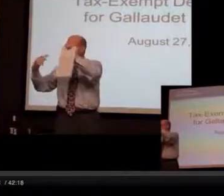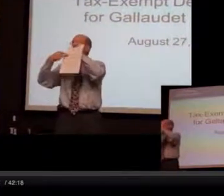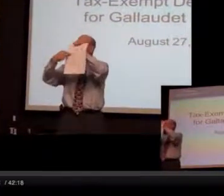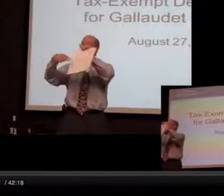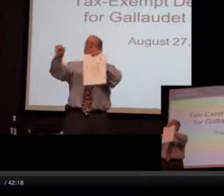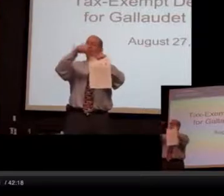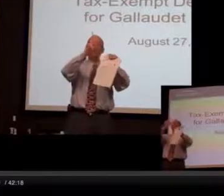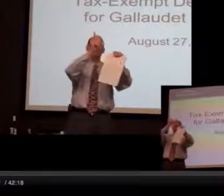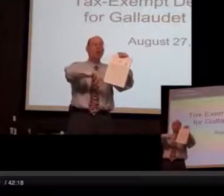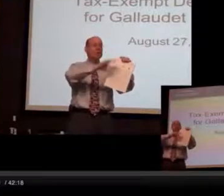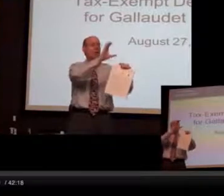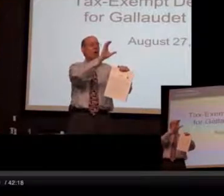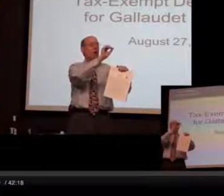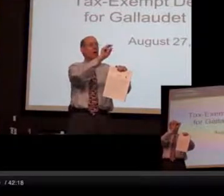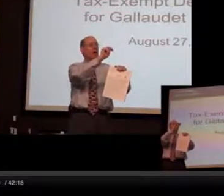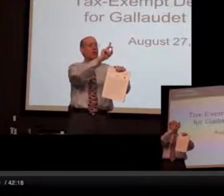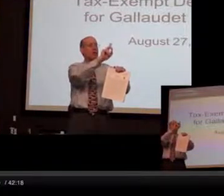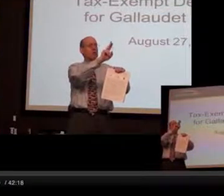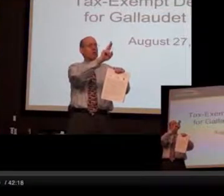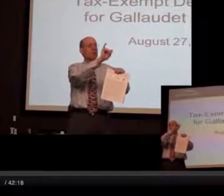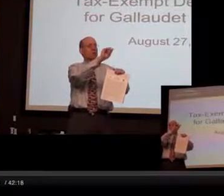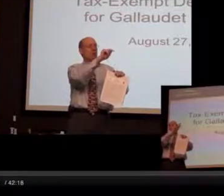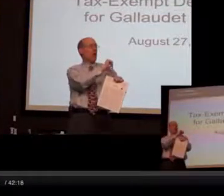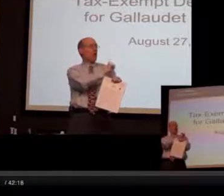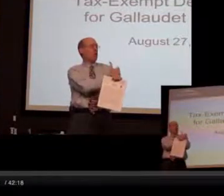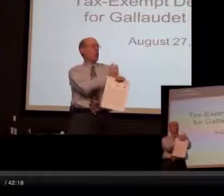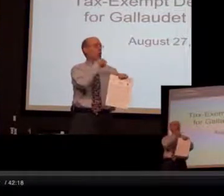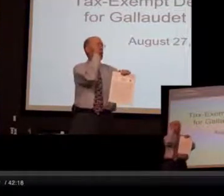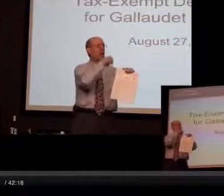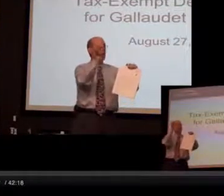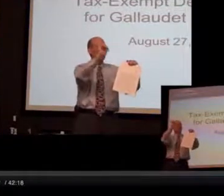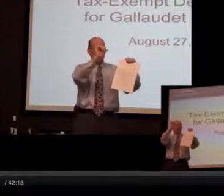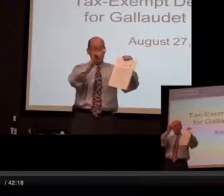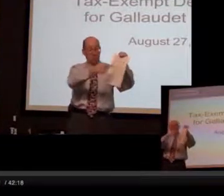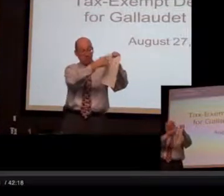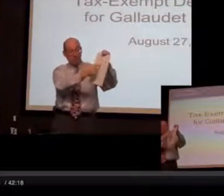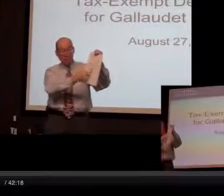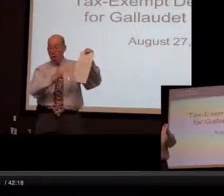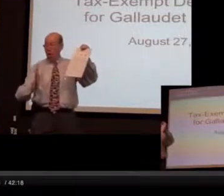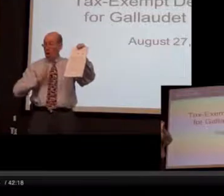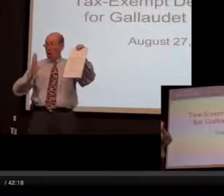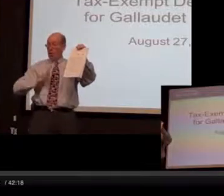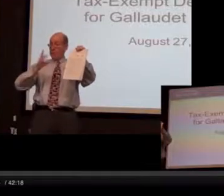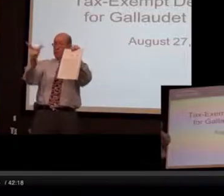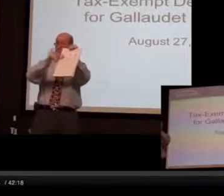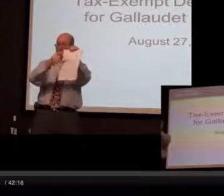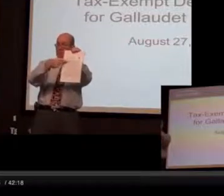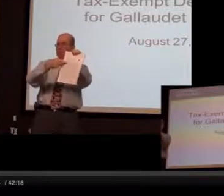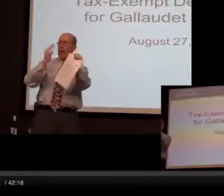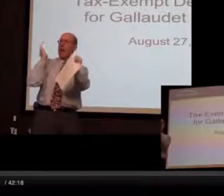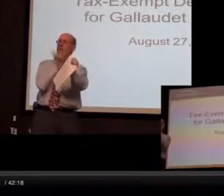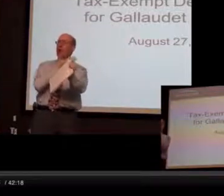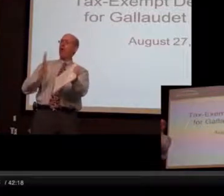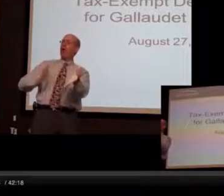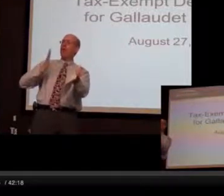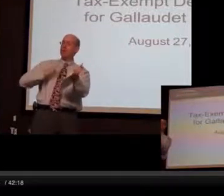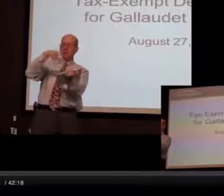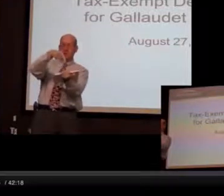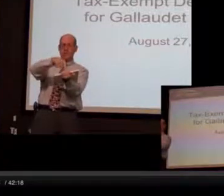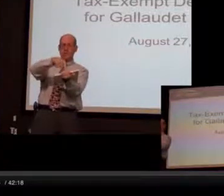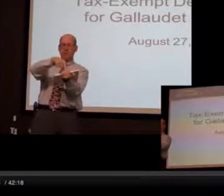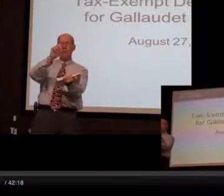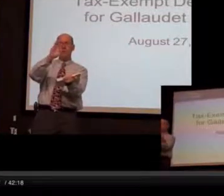to look over. And these materials, this is the conduit authority. So I thought it would be great to bring this in so you guys could get a sense